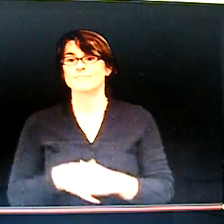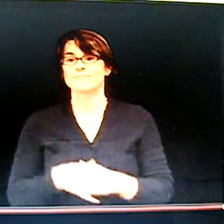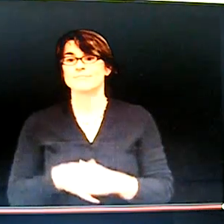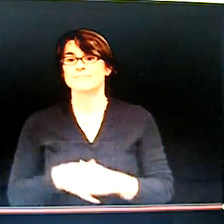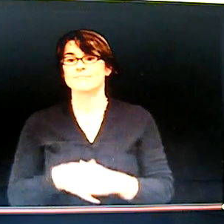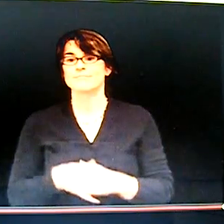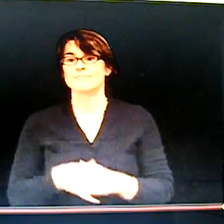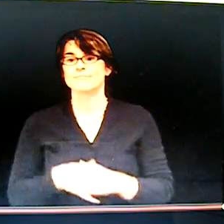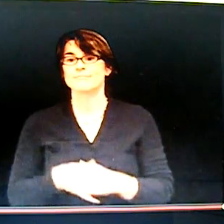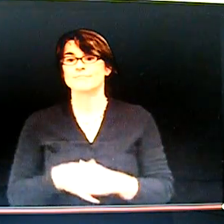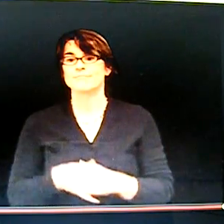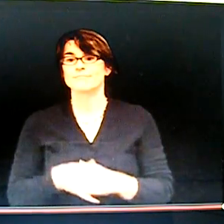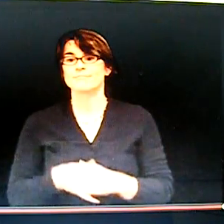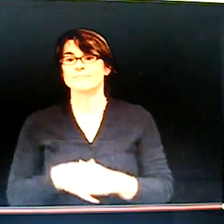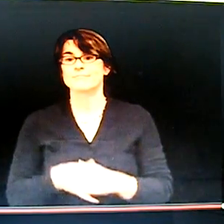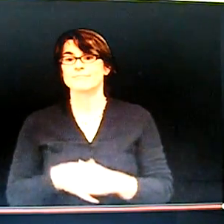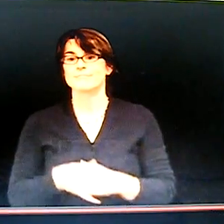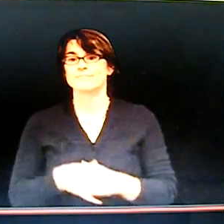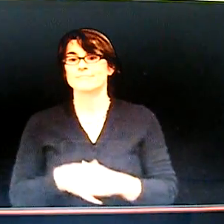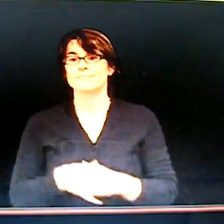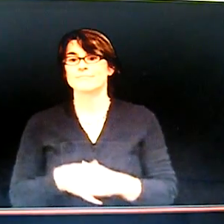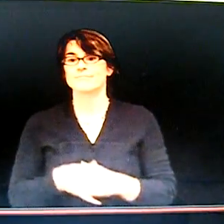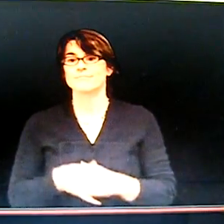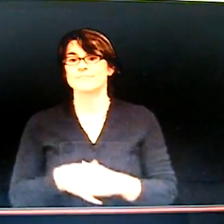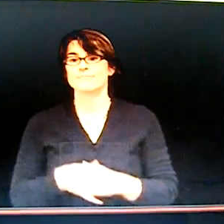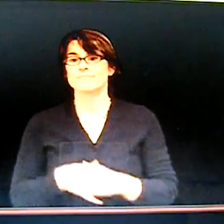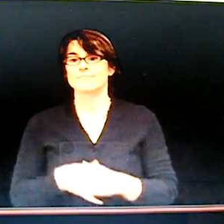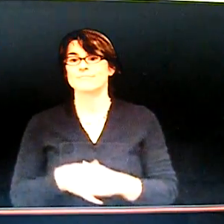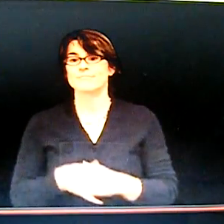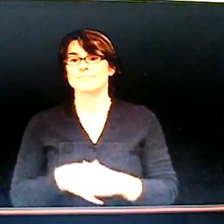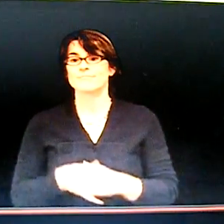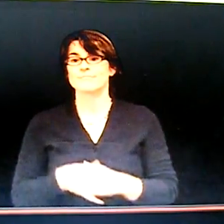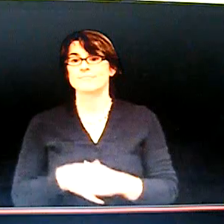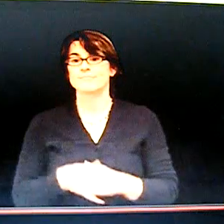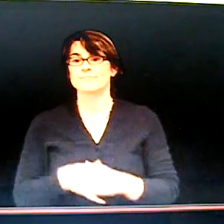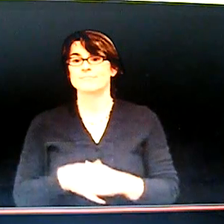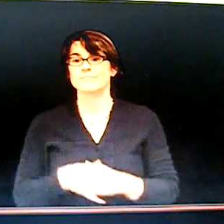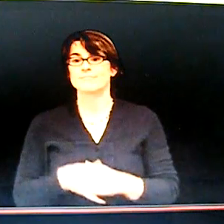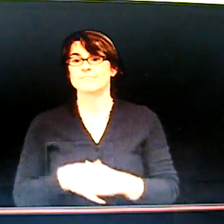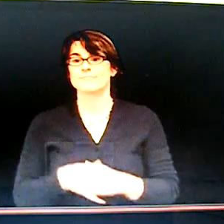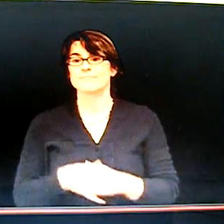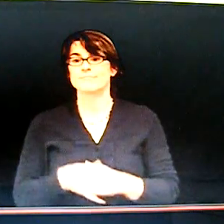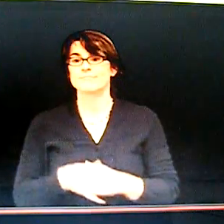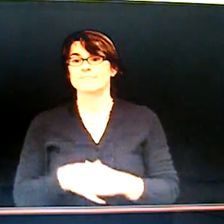show their support and let that person know that they're there for them.